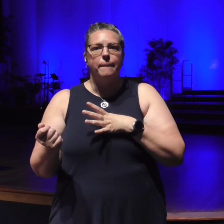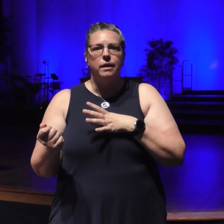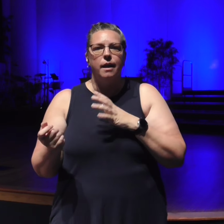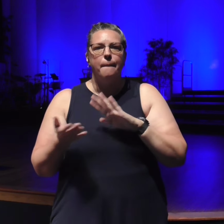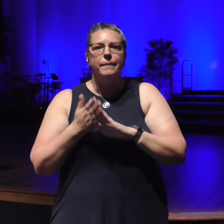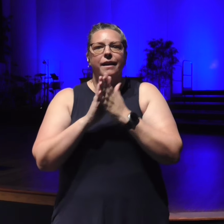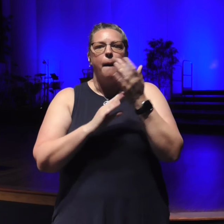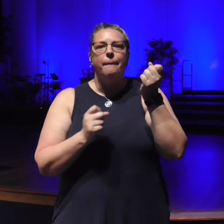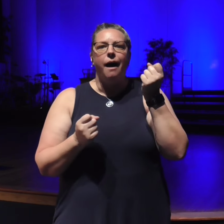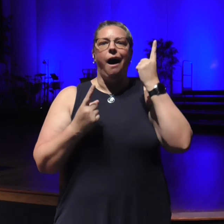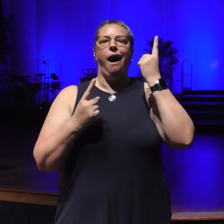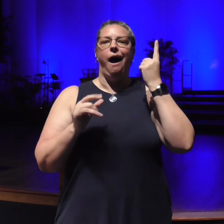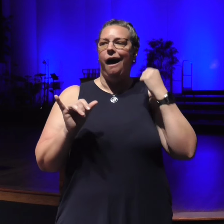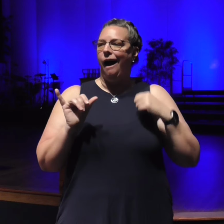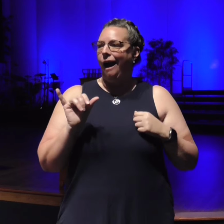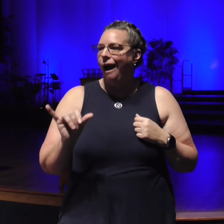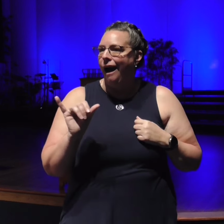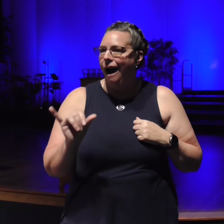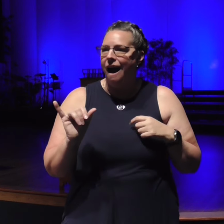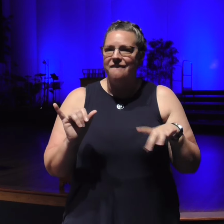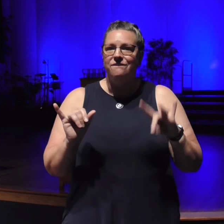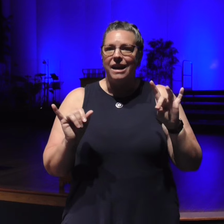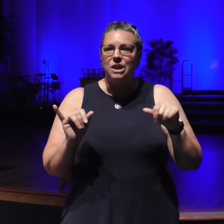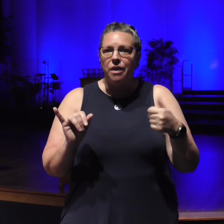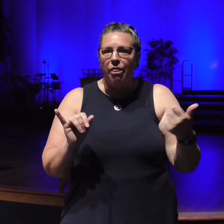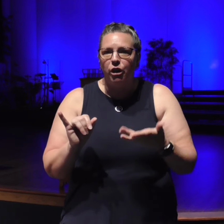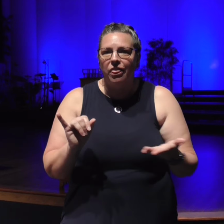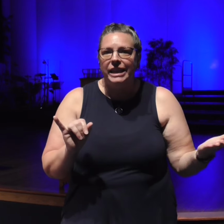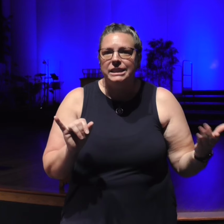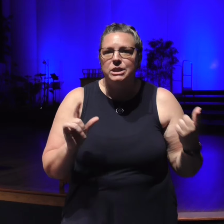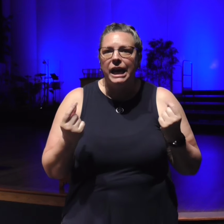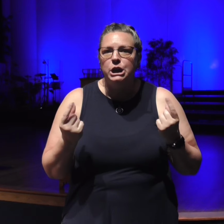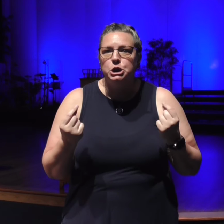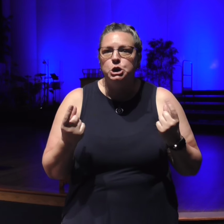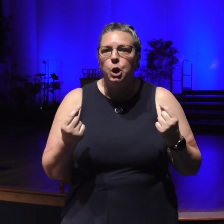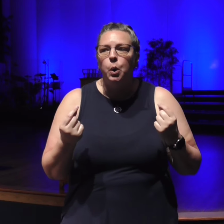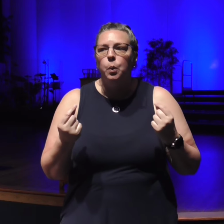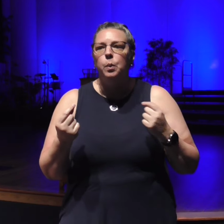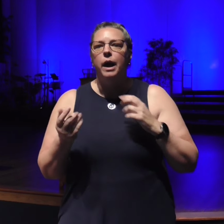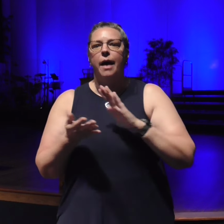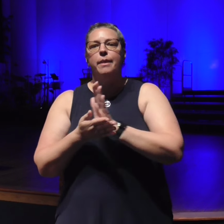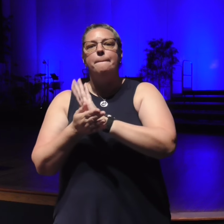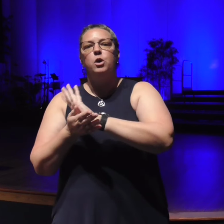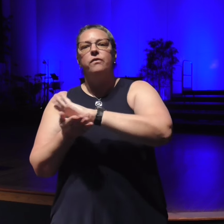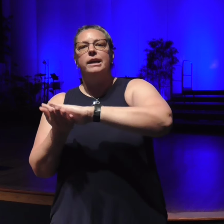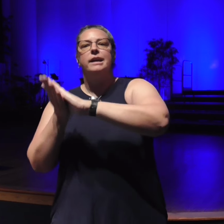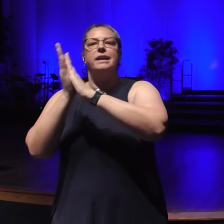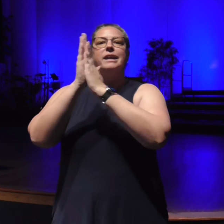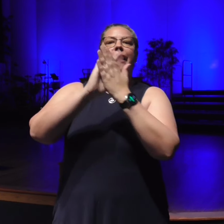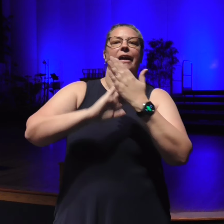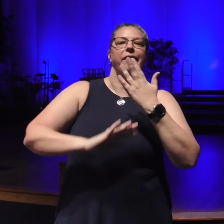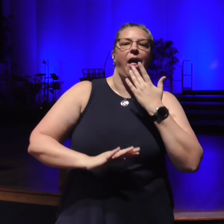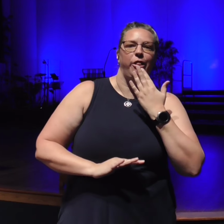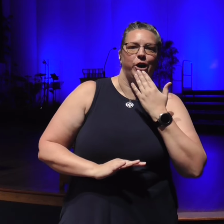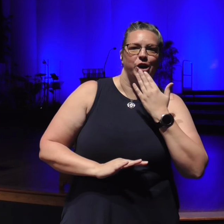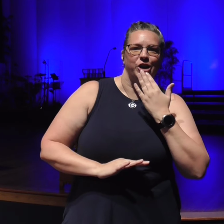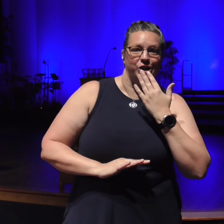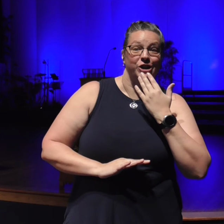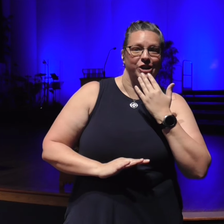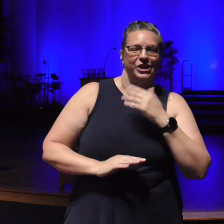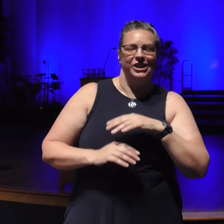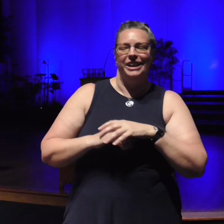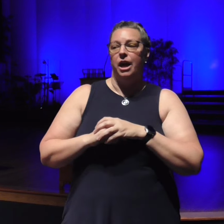enlightened. They find out there are other things they can do in life, and the movie shifts to color. And that's